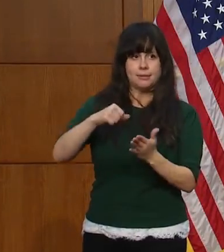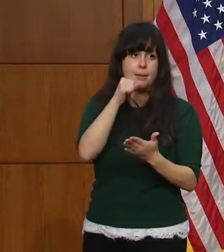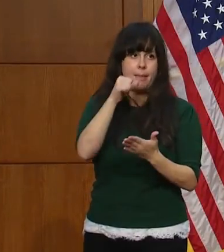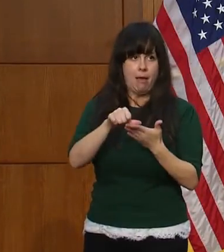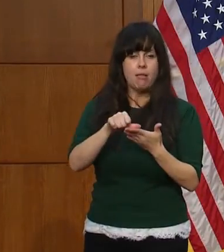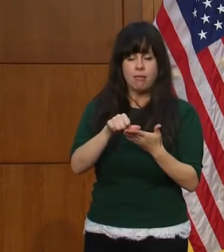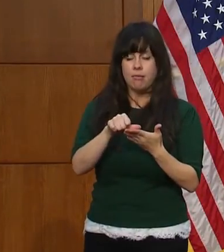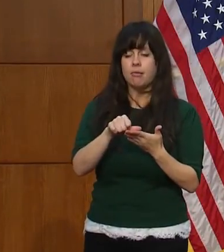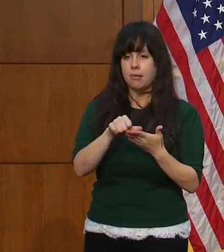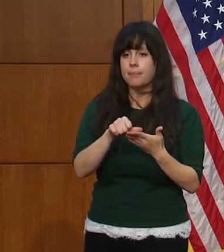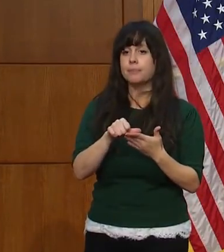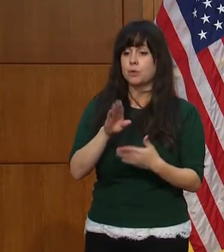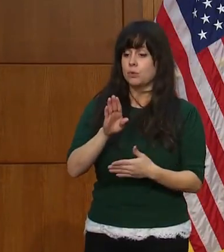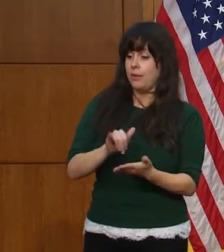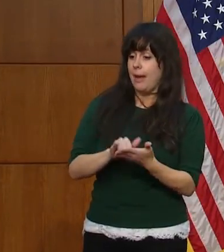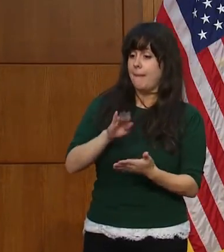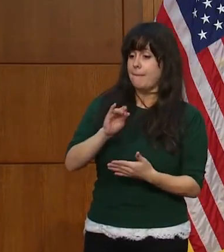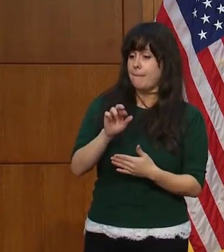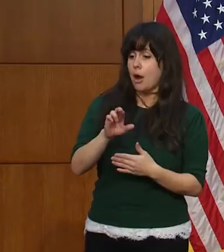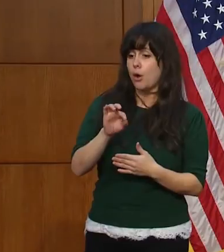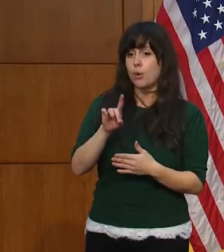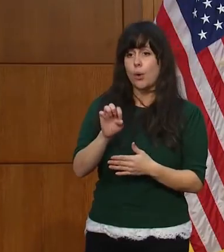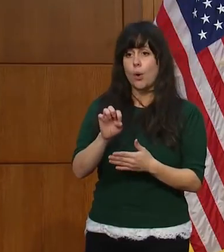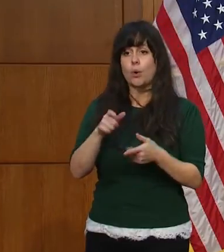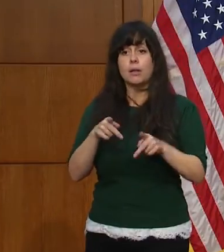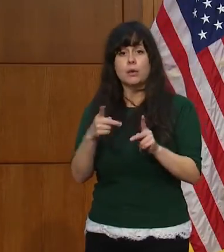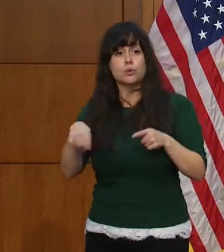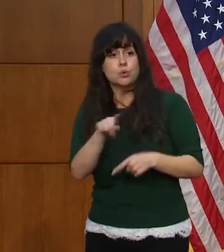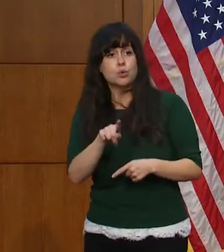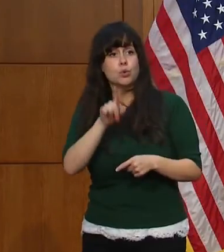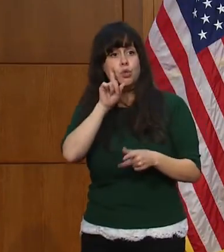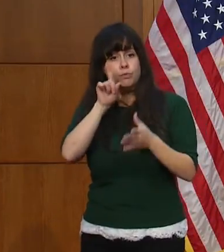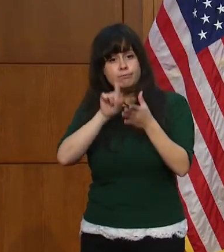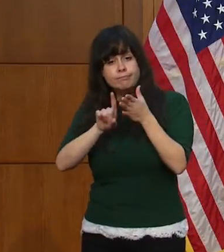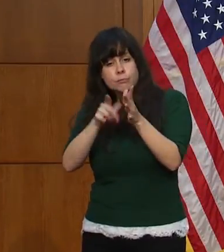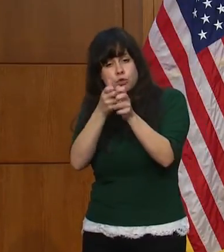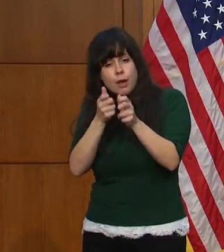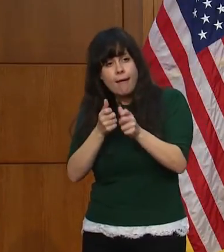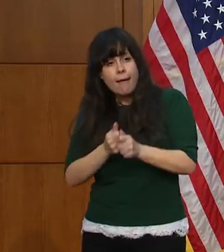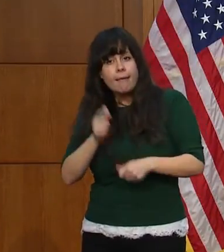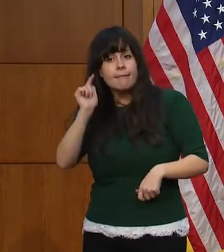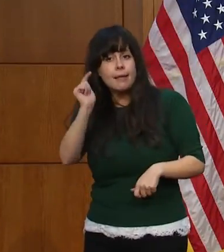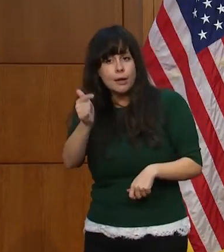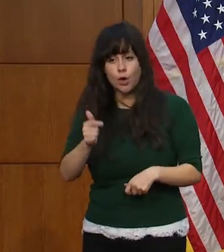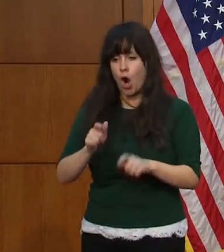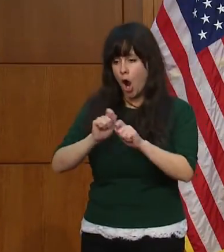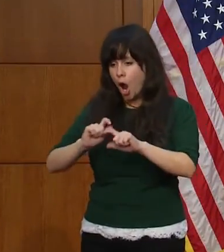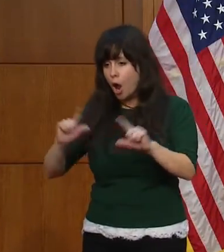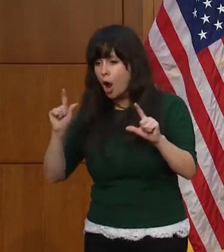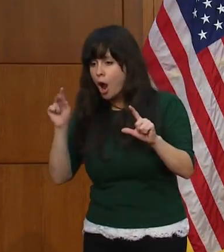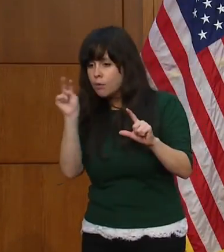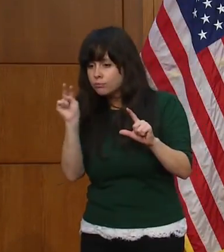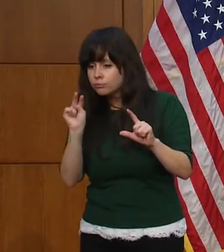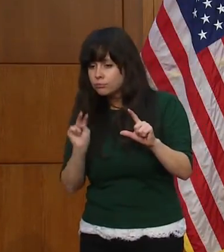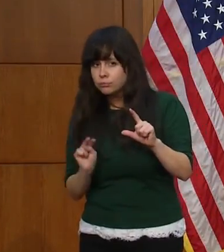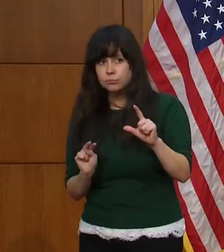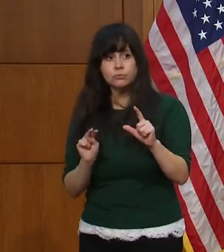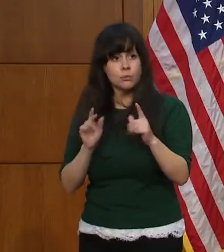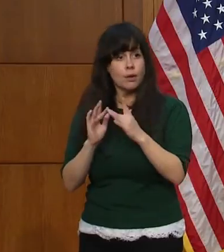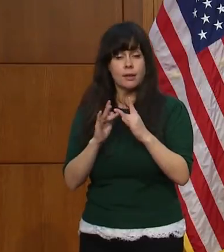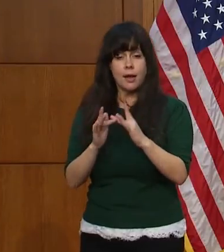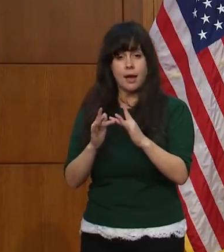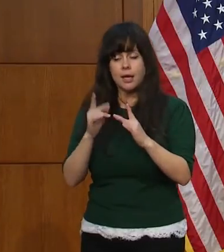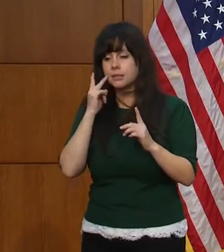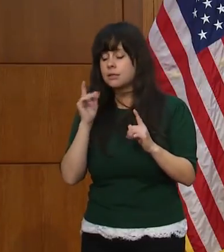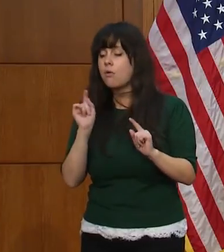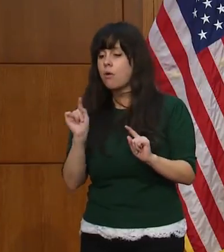a voter track your ballot once it leaves the registrar's office. That way you know when it gets mailed to you,